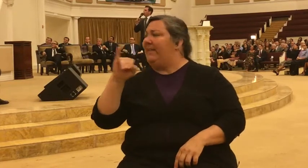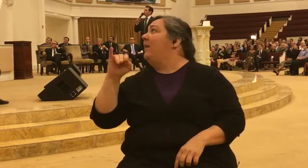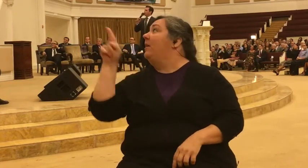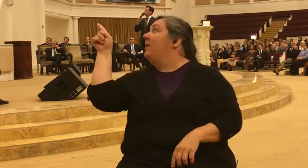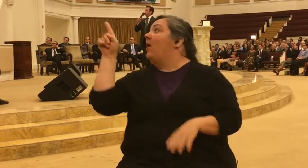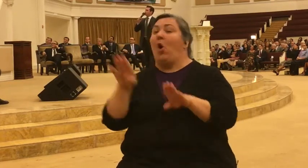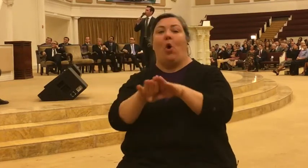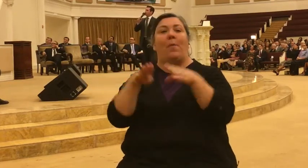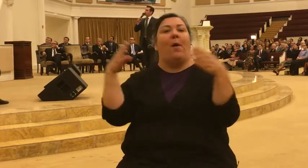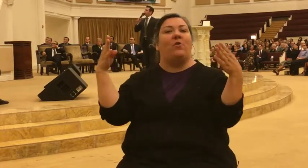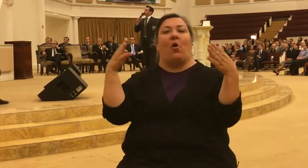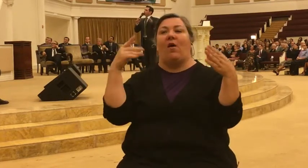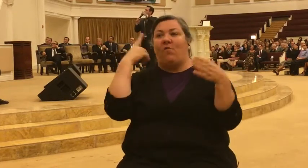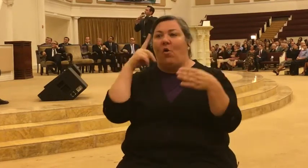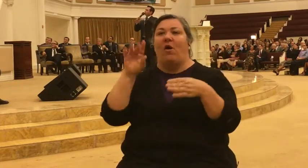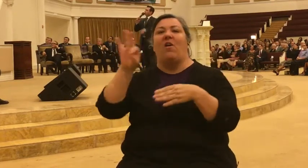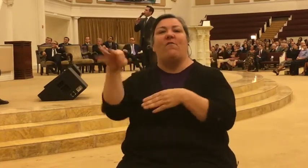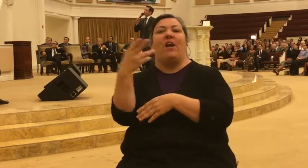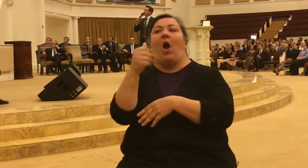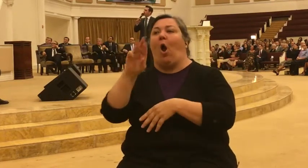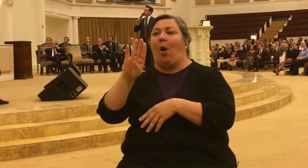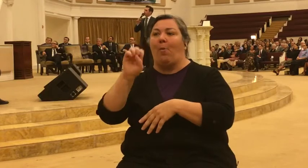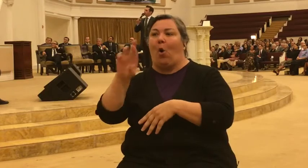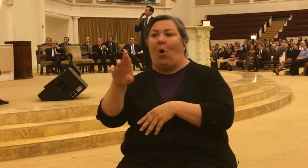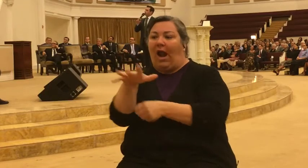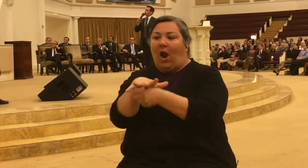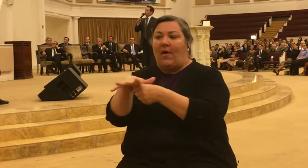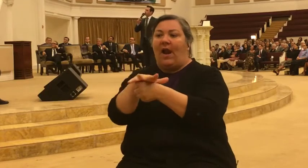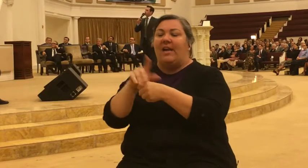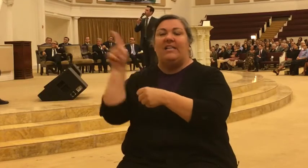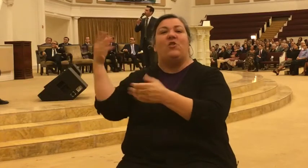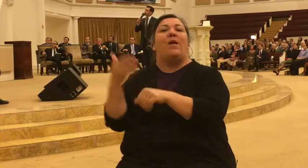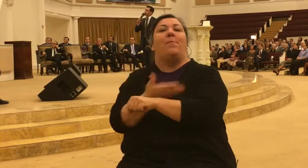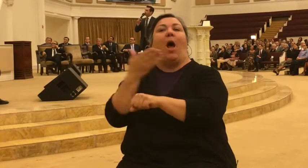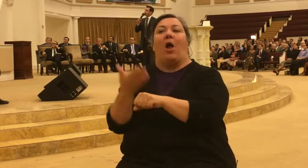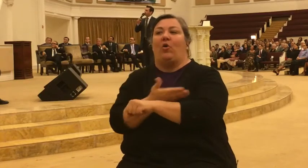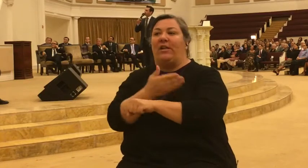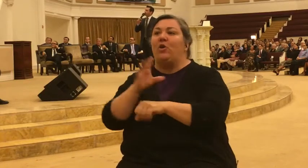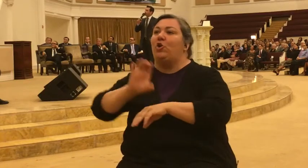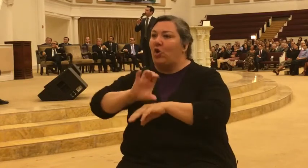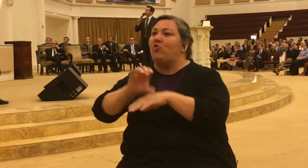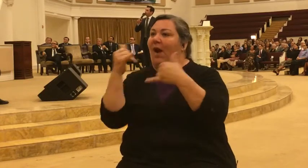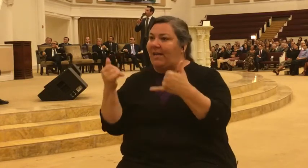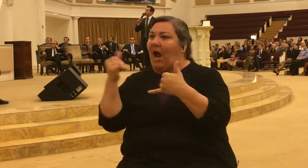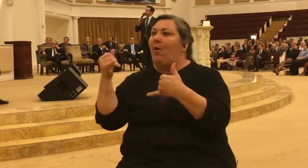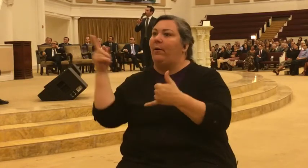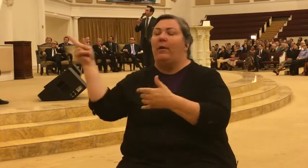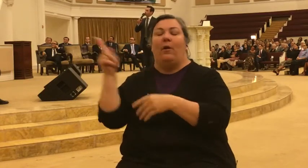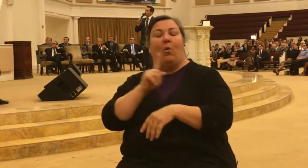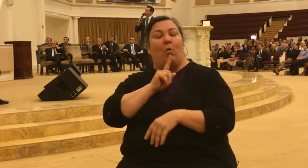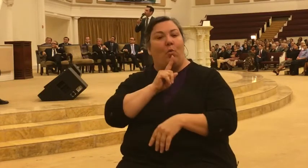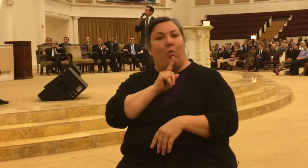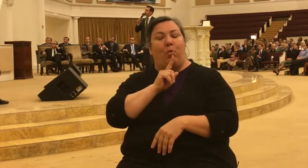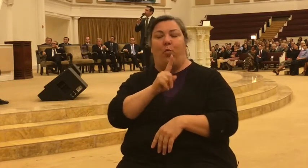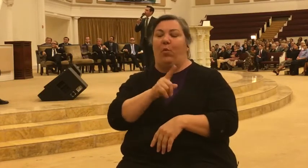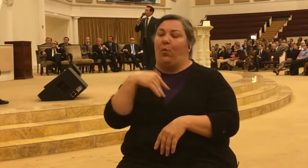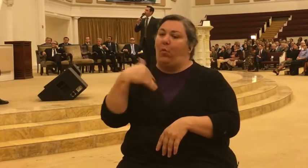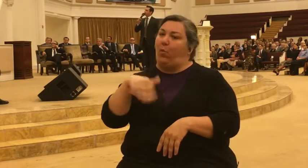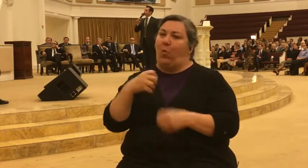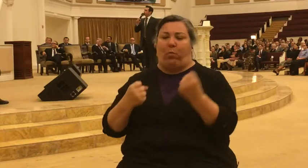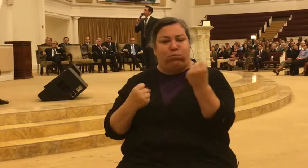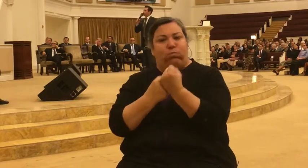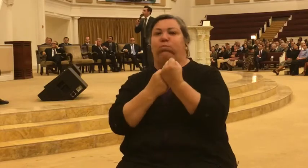got baptized in Jesus' name, completely remodeled the sanctuary where we are renting our facility. He's becoming a loyal pillar in